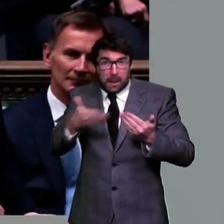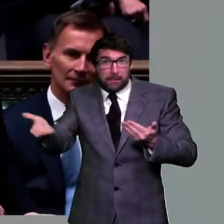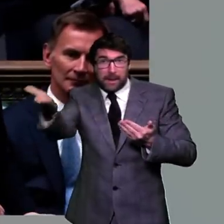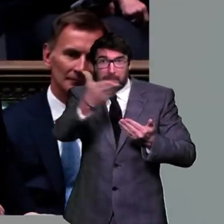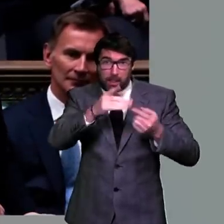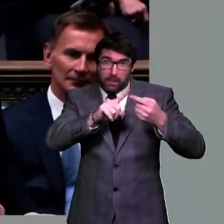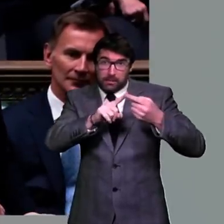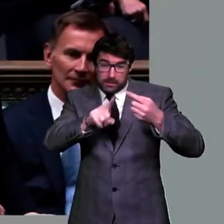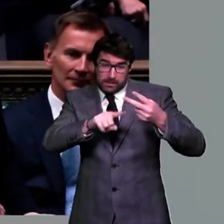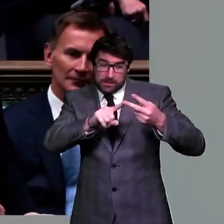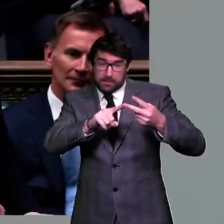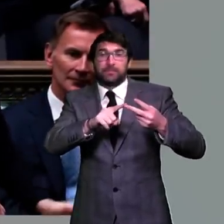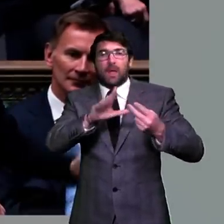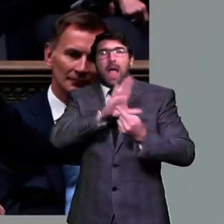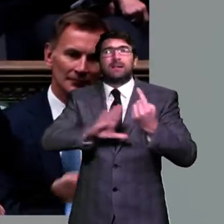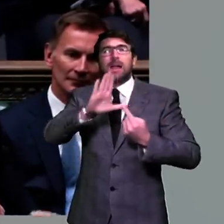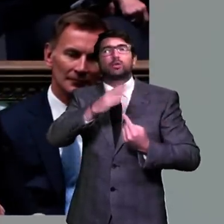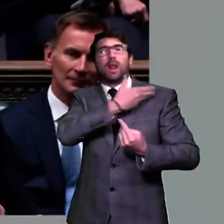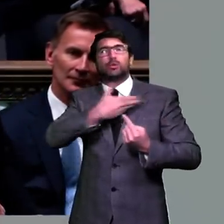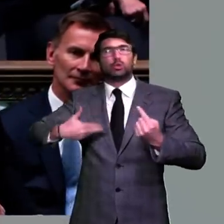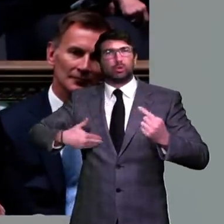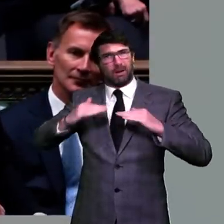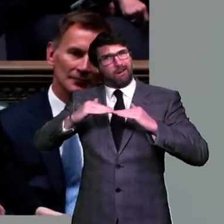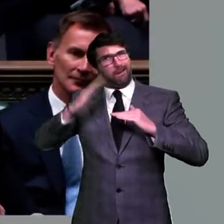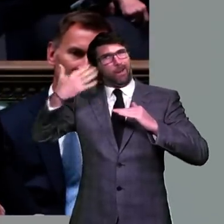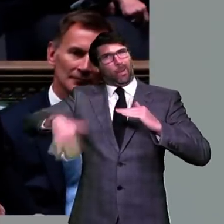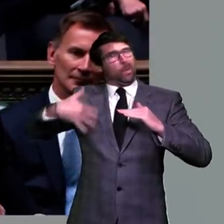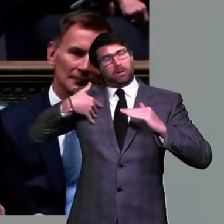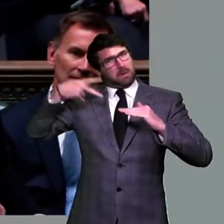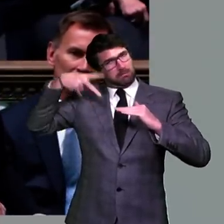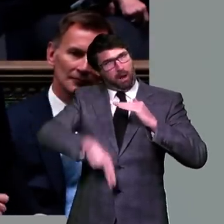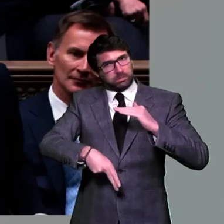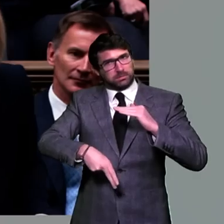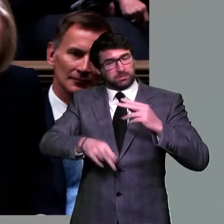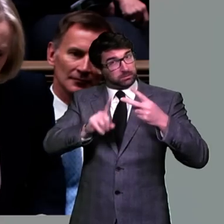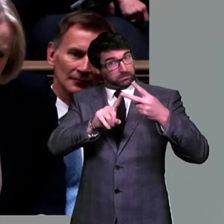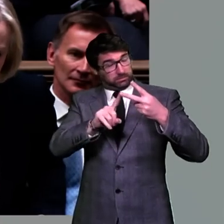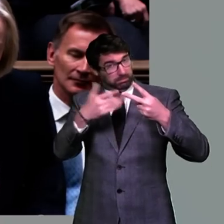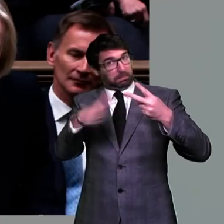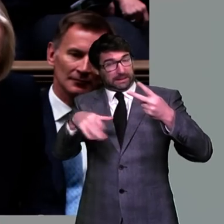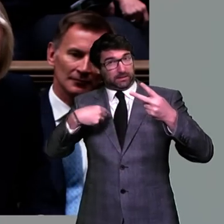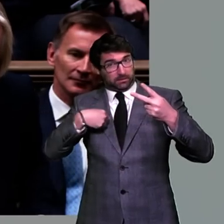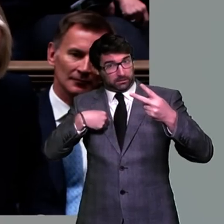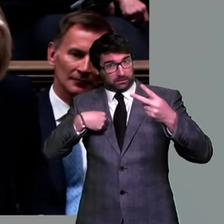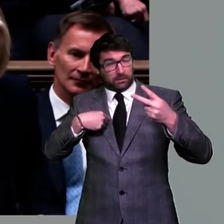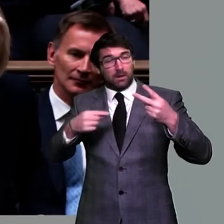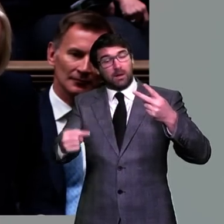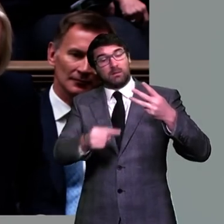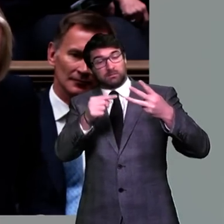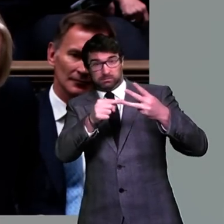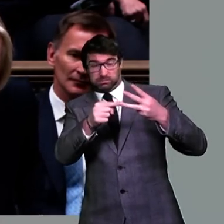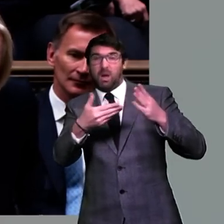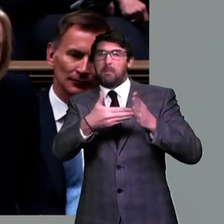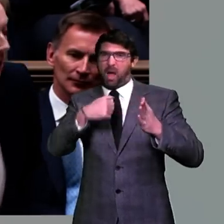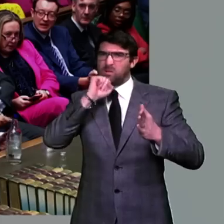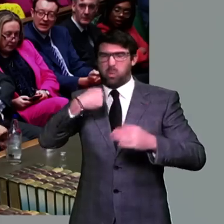national insurance increase, and I've also taken steps, and we will be taking steps, to crack down on the militant unions.